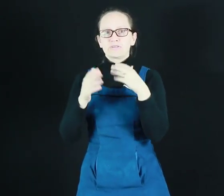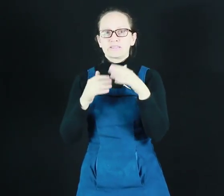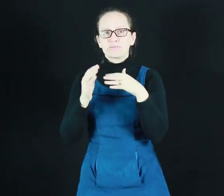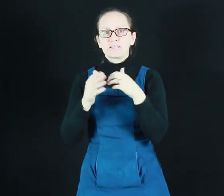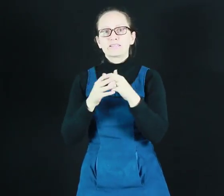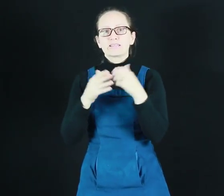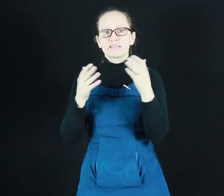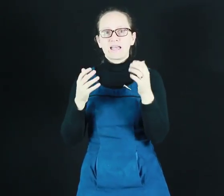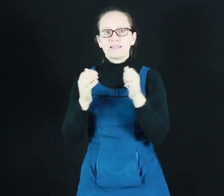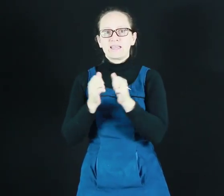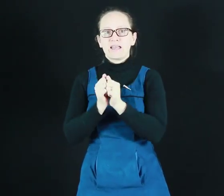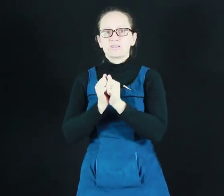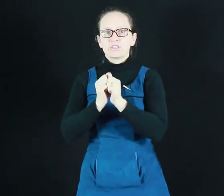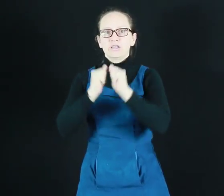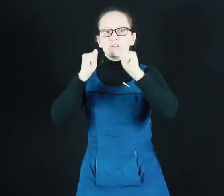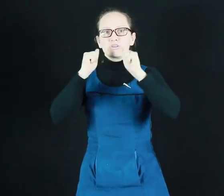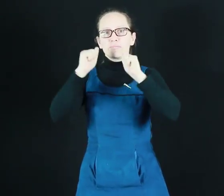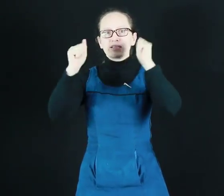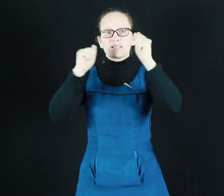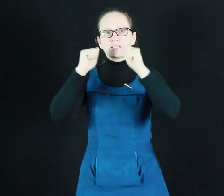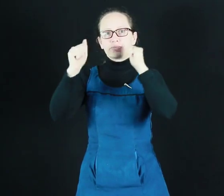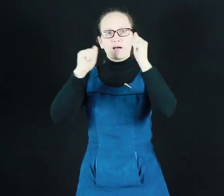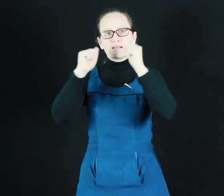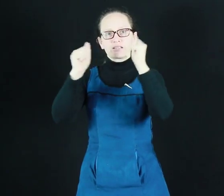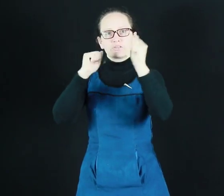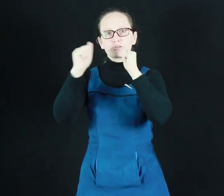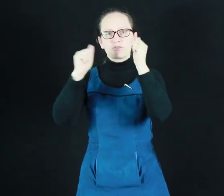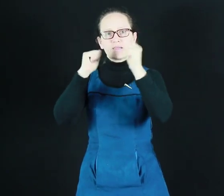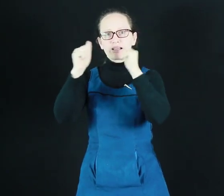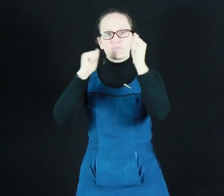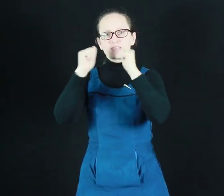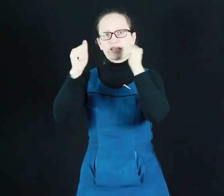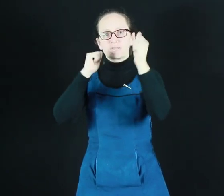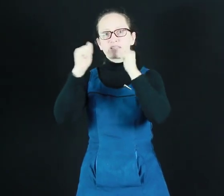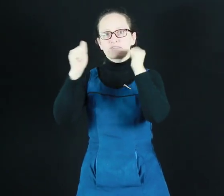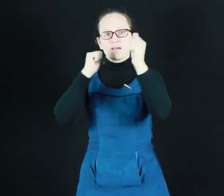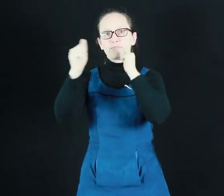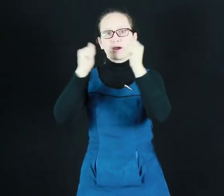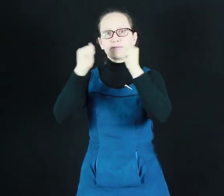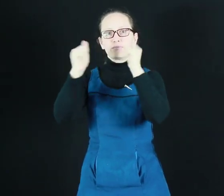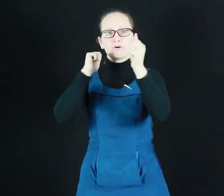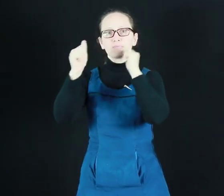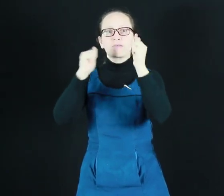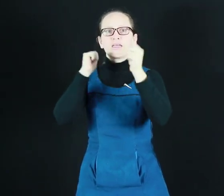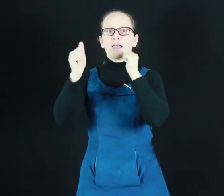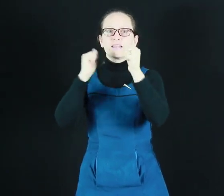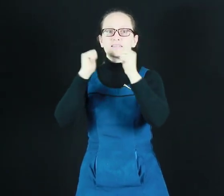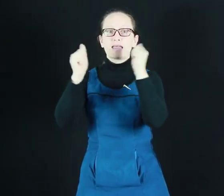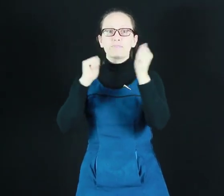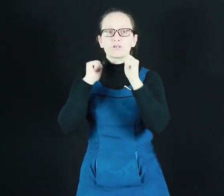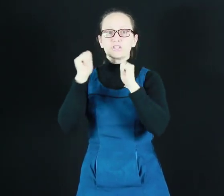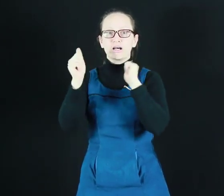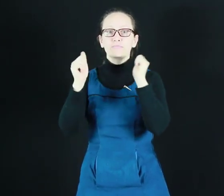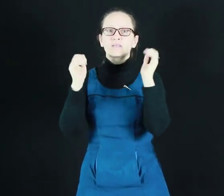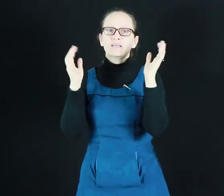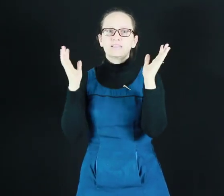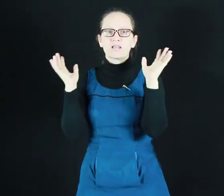a substance, it's adding energy. So it makes the little particles which make up the substance vibrate more. And temperature is